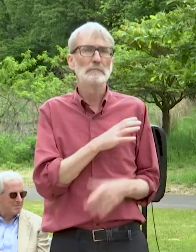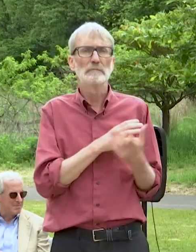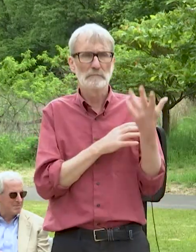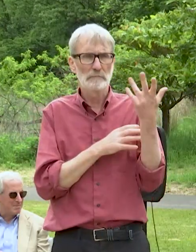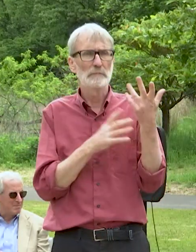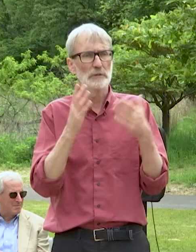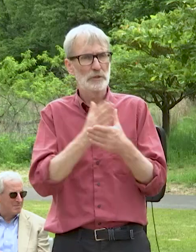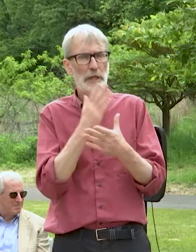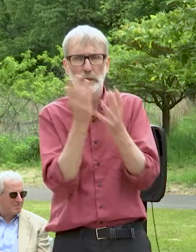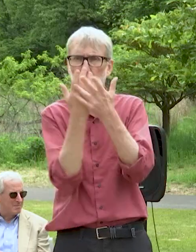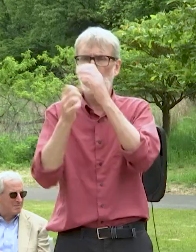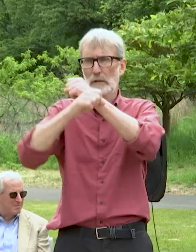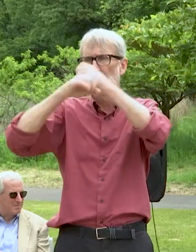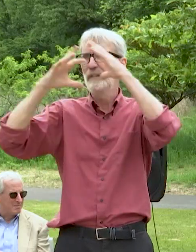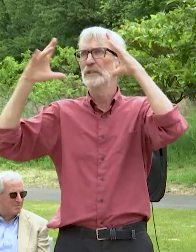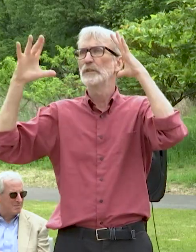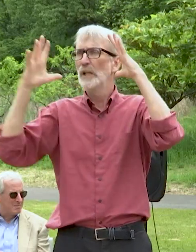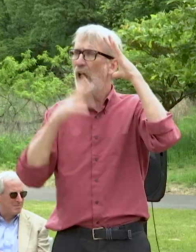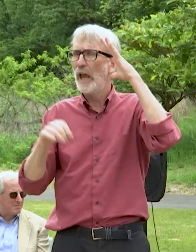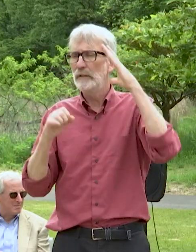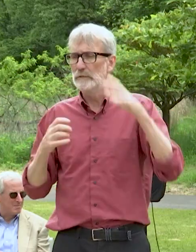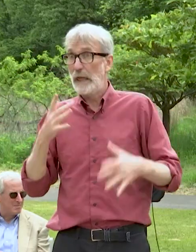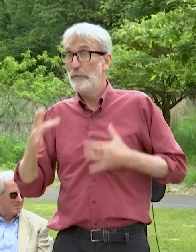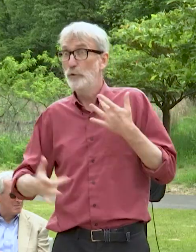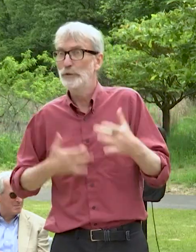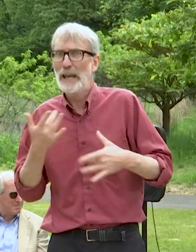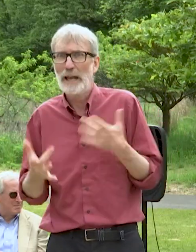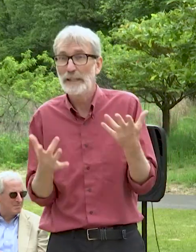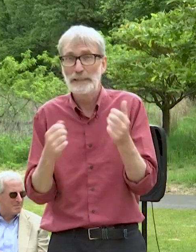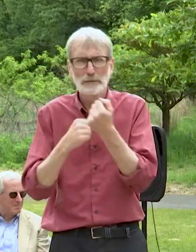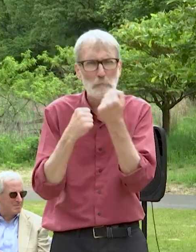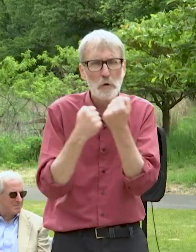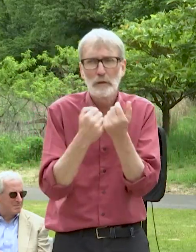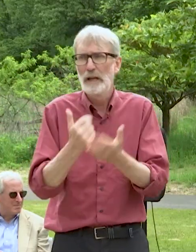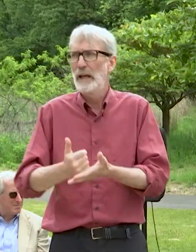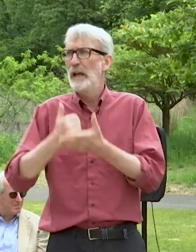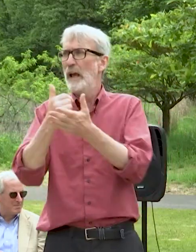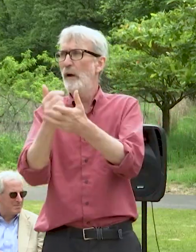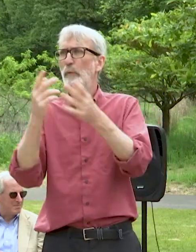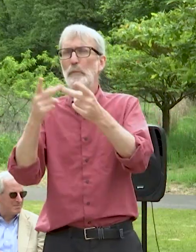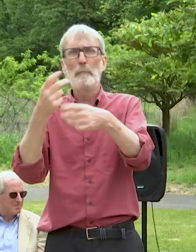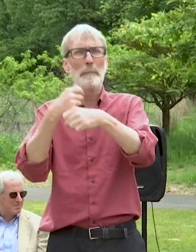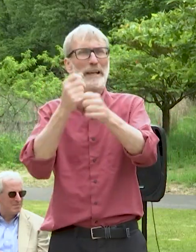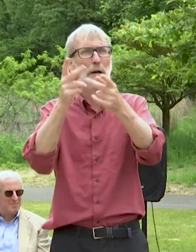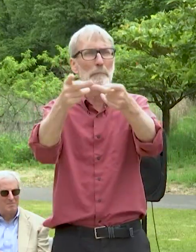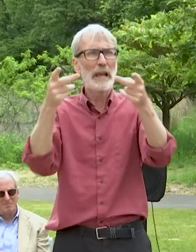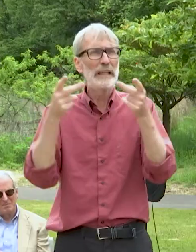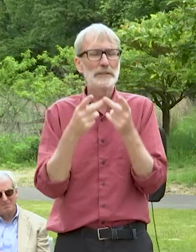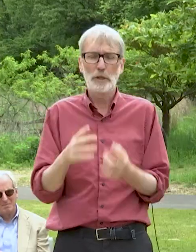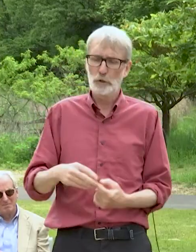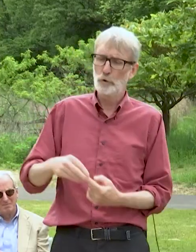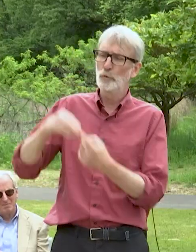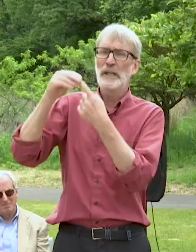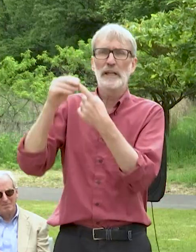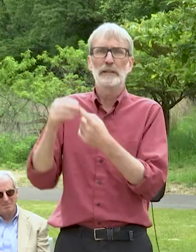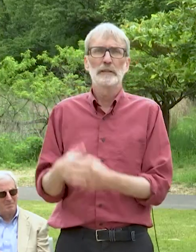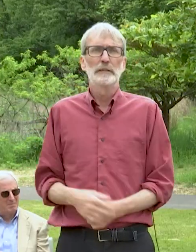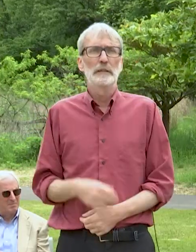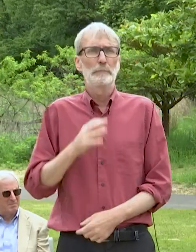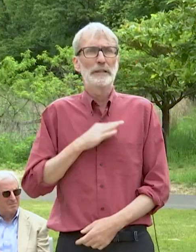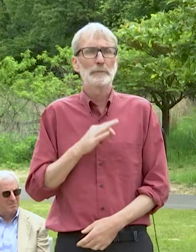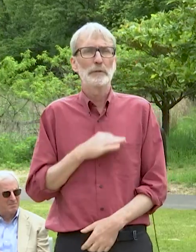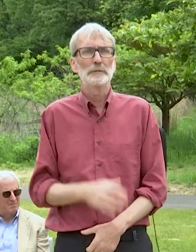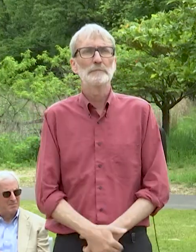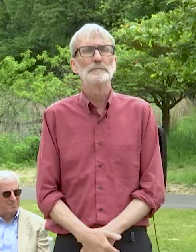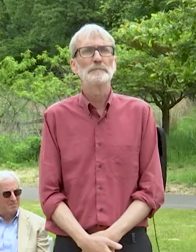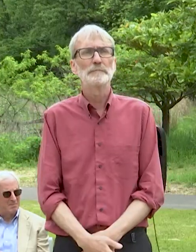vision and enthusiastically supported this project, helping us create a space that's truly unique in Pittsburgh's park system.